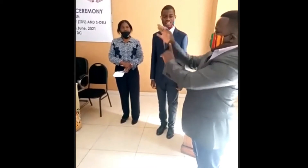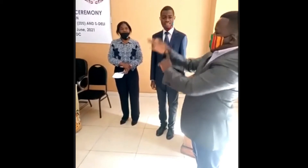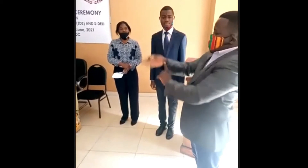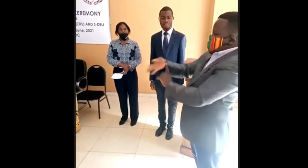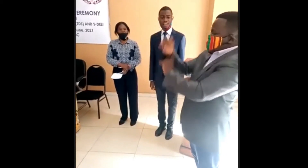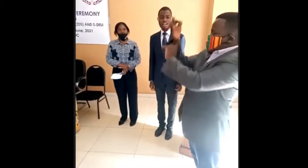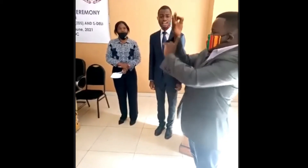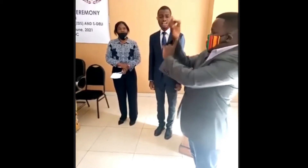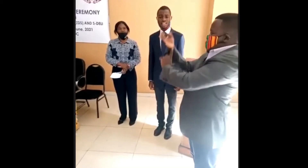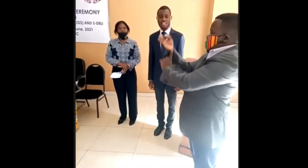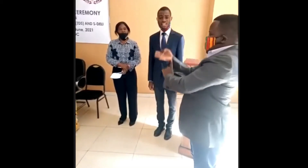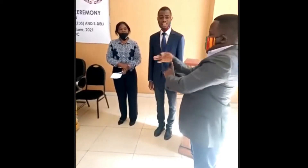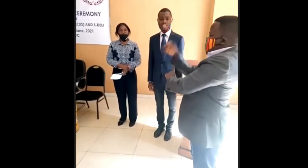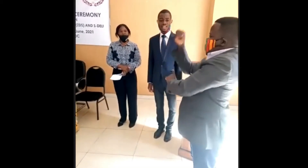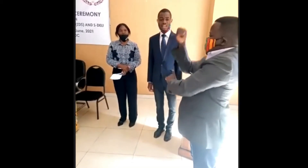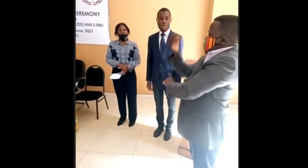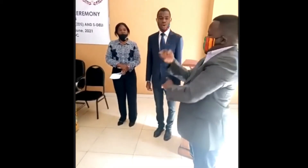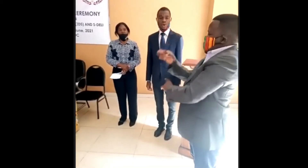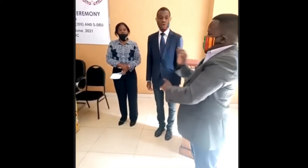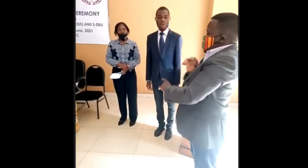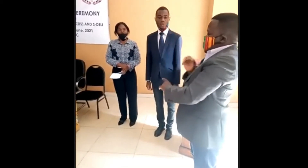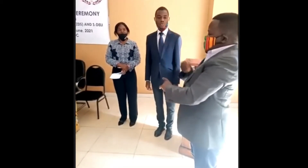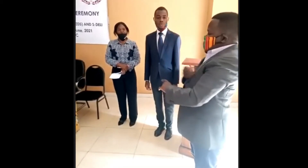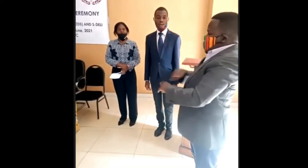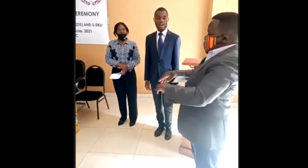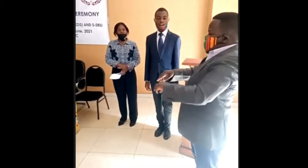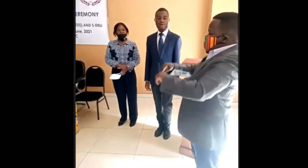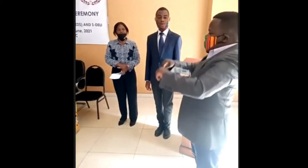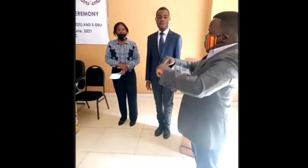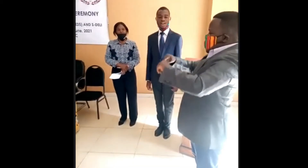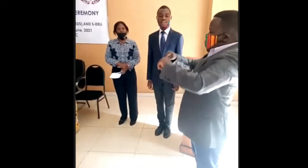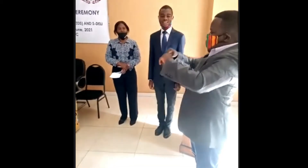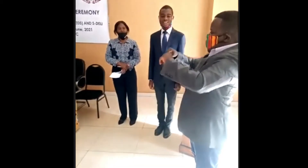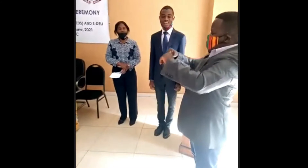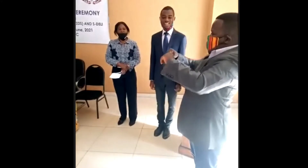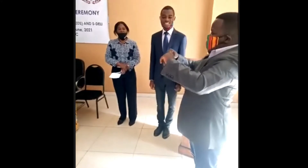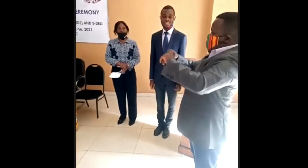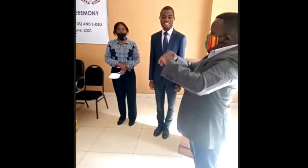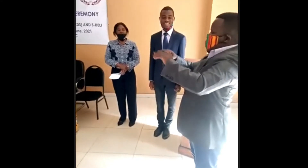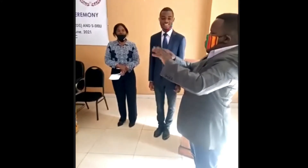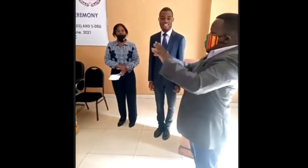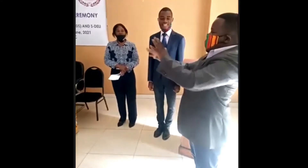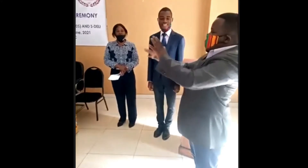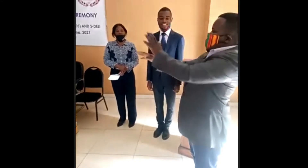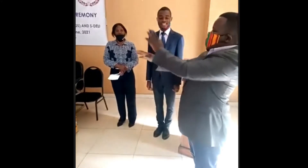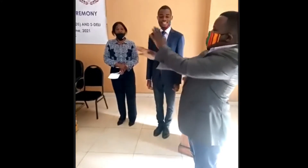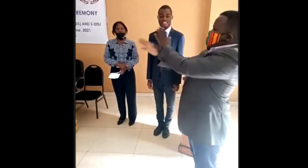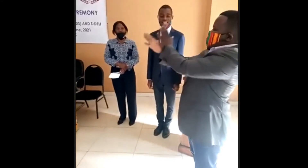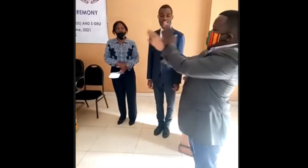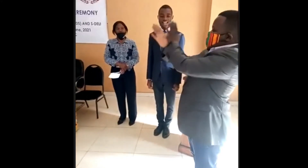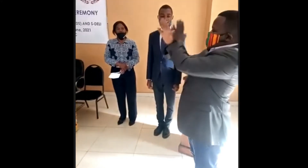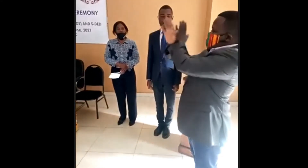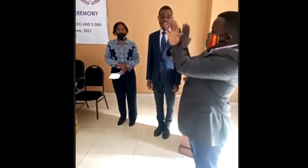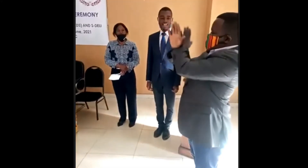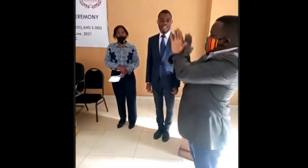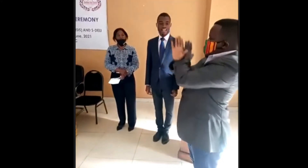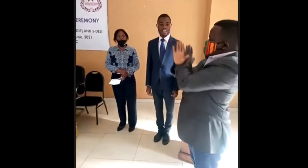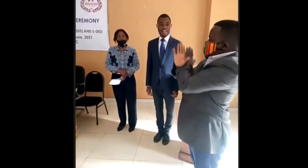under the flag of our land.